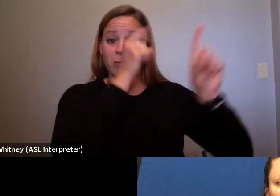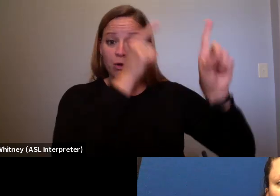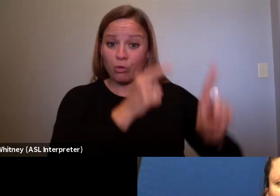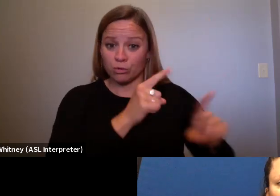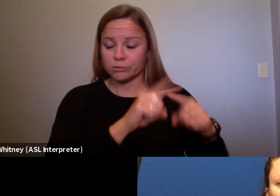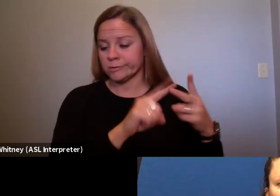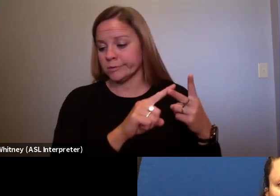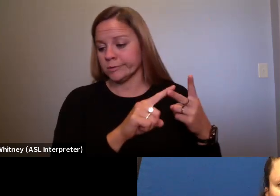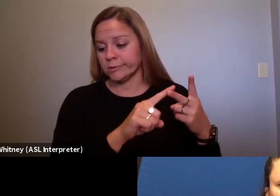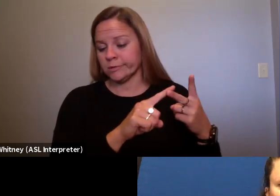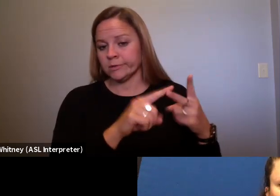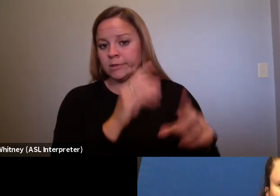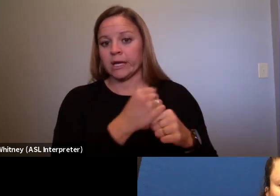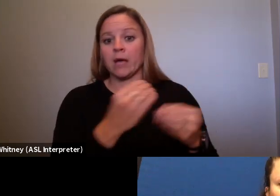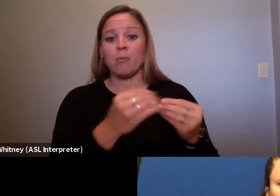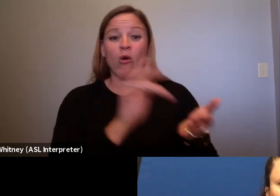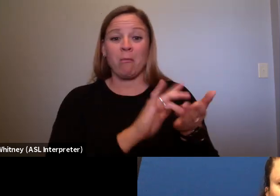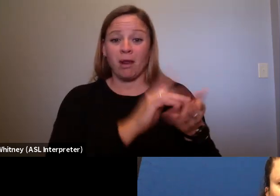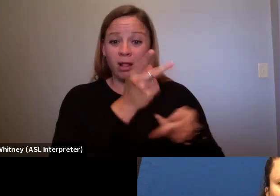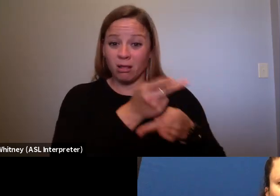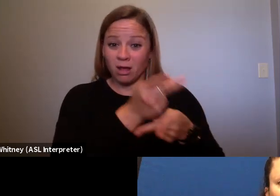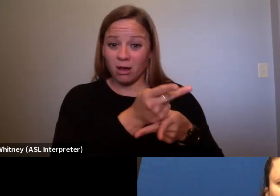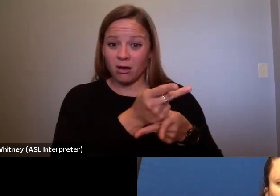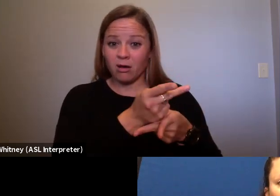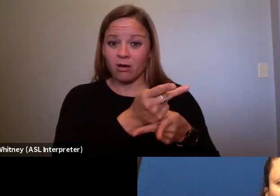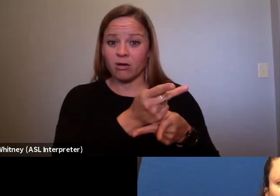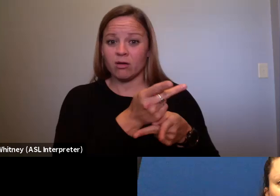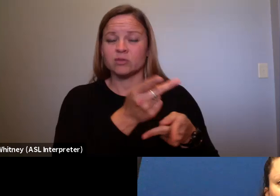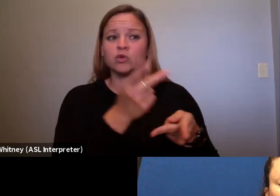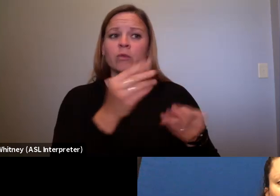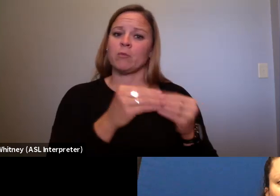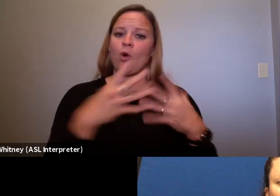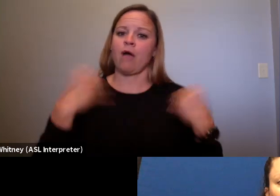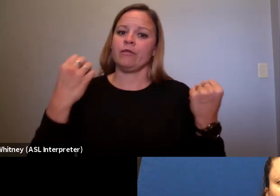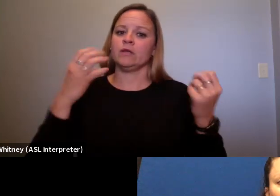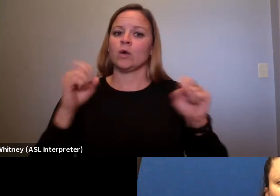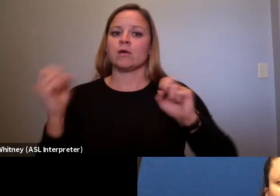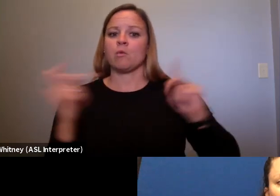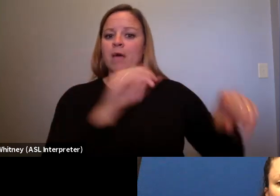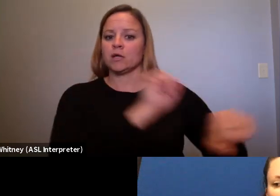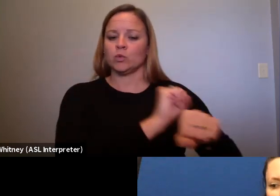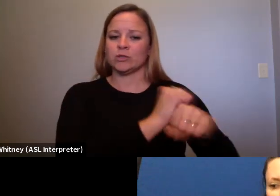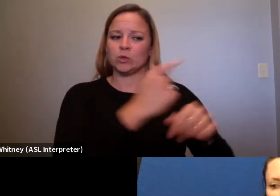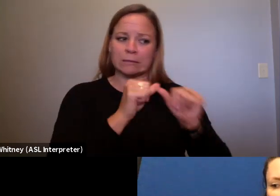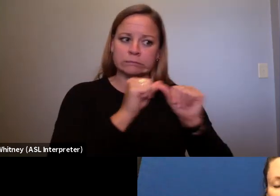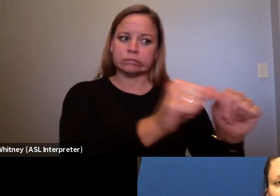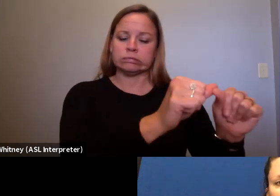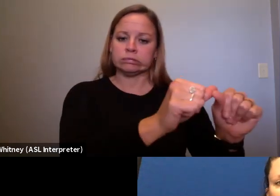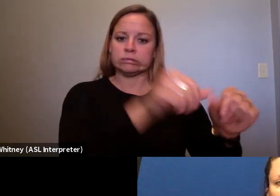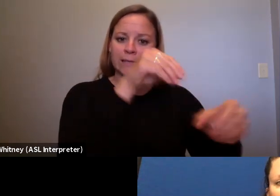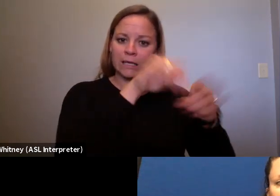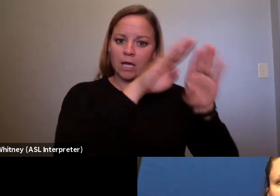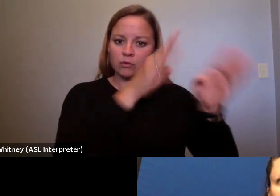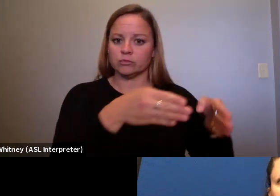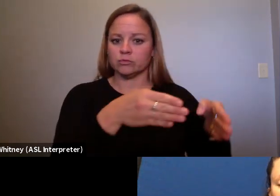get more medical care. So, they're more healthy, so they can go back to work, so they can sustain the housing. So that